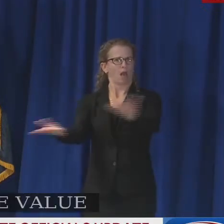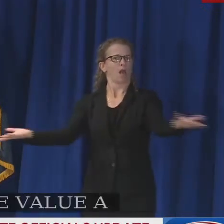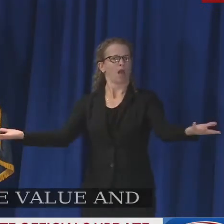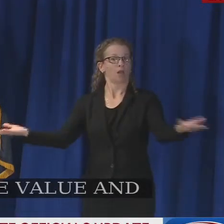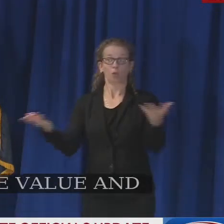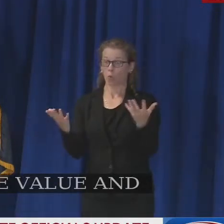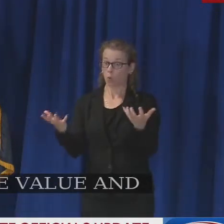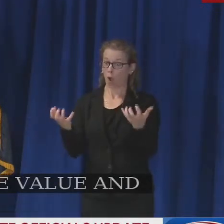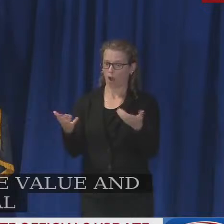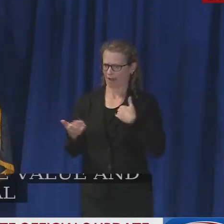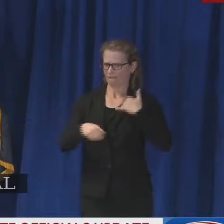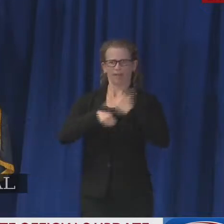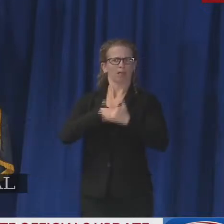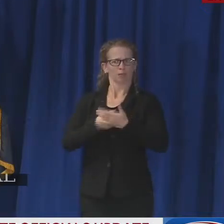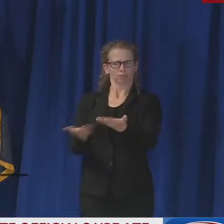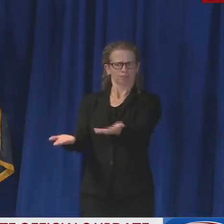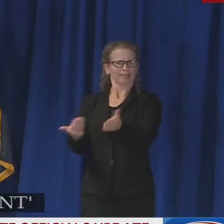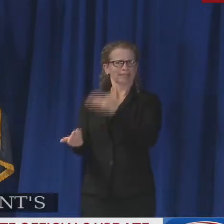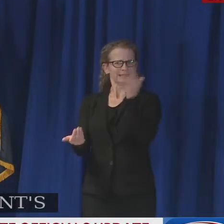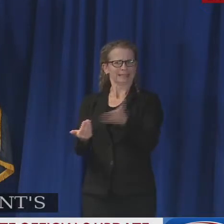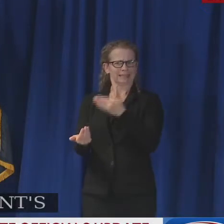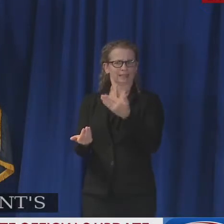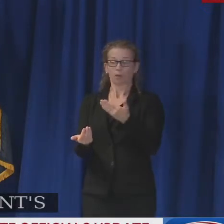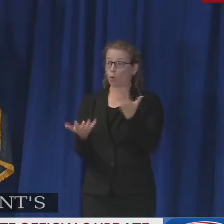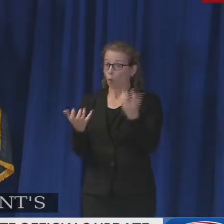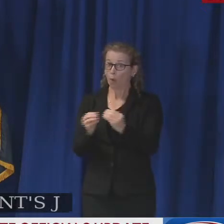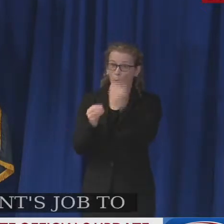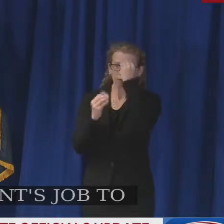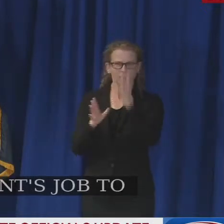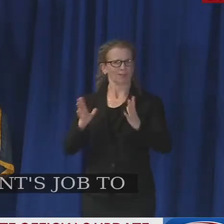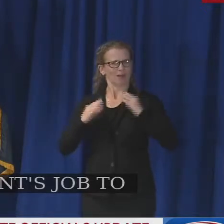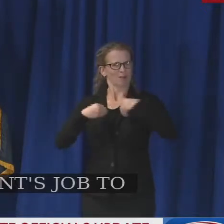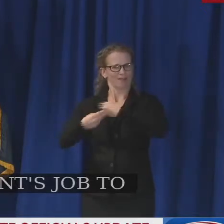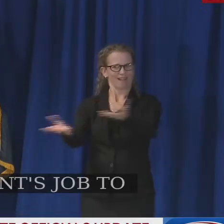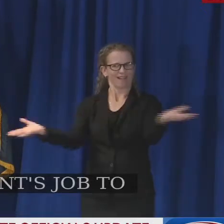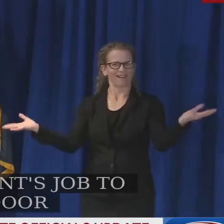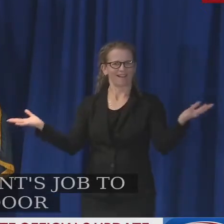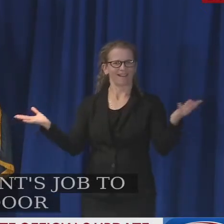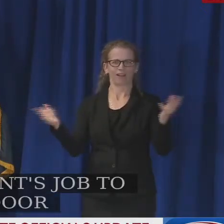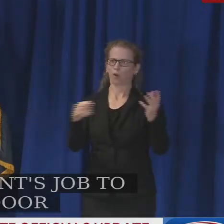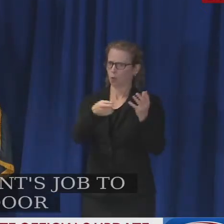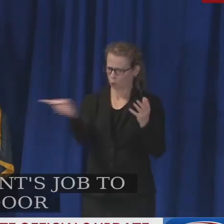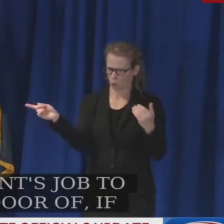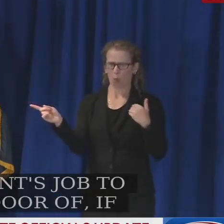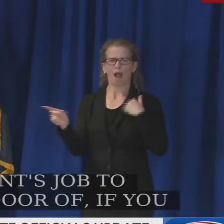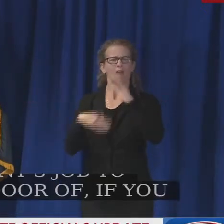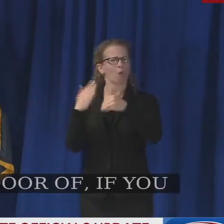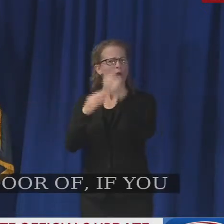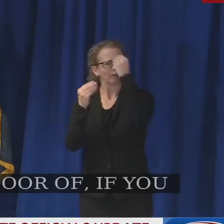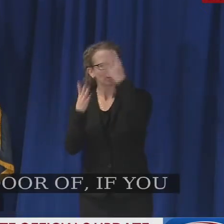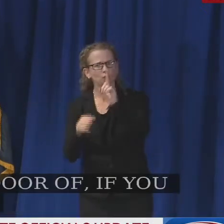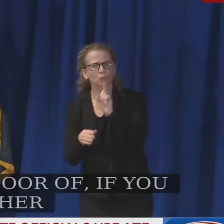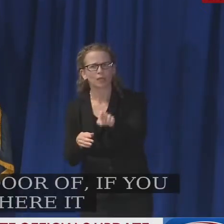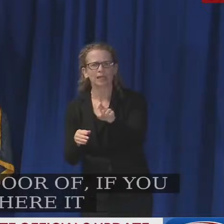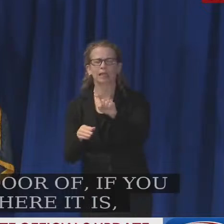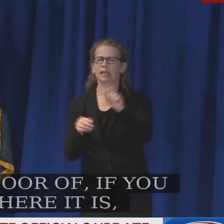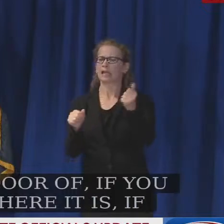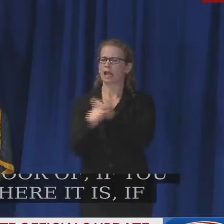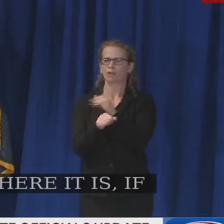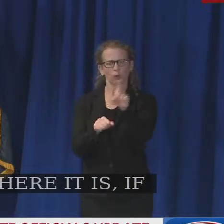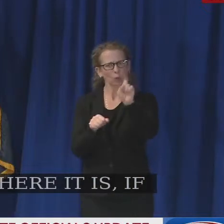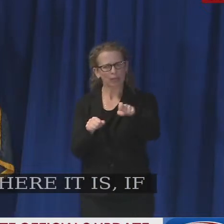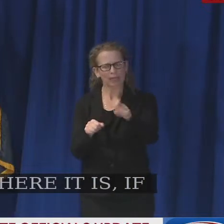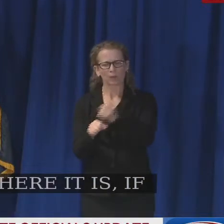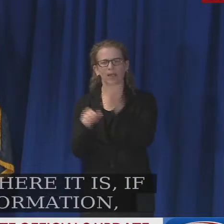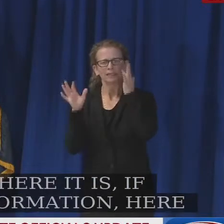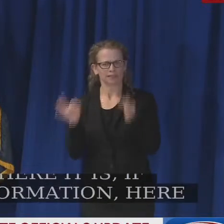the vaccine, here it is, nice and easy. If you need more information on the vaccine, here it is. So you have every tool in the toolbox available to you and your family to make that decision.